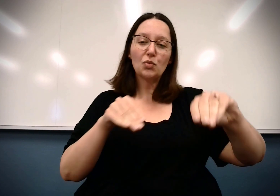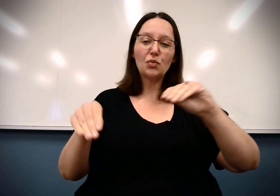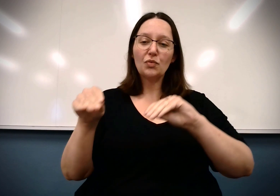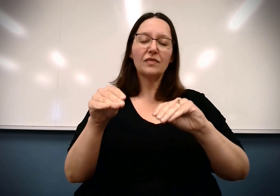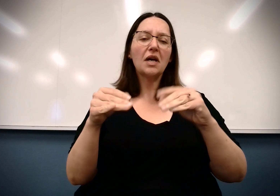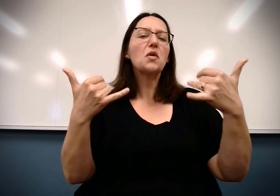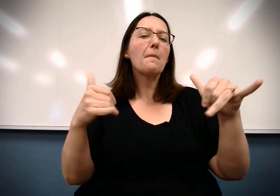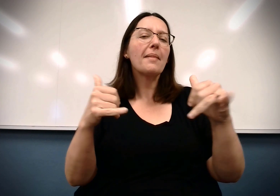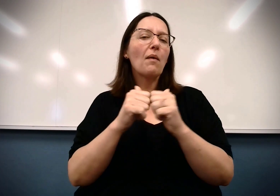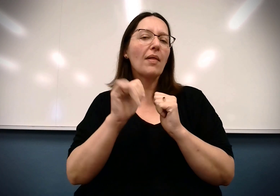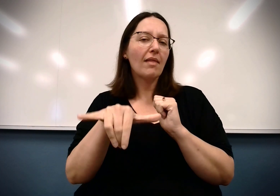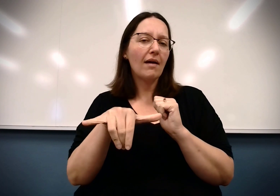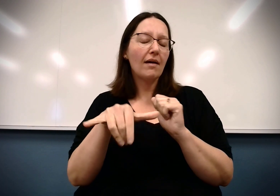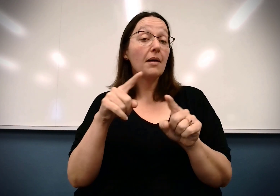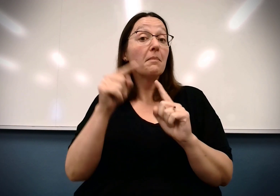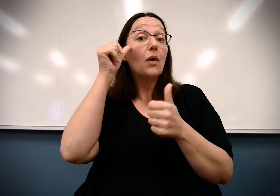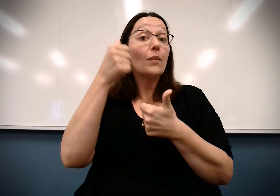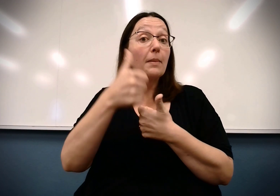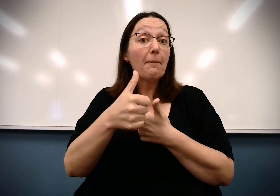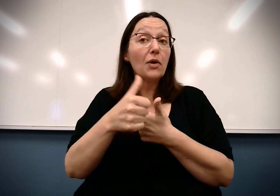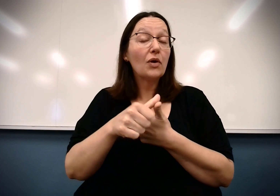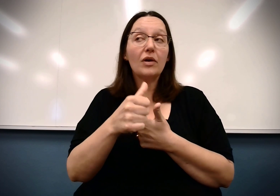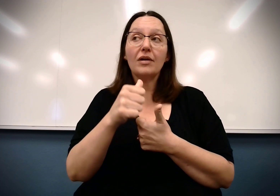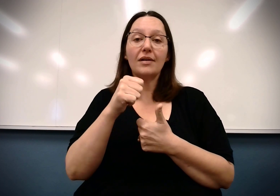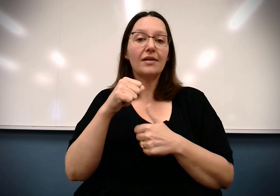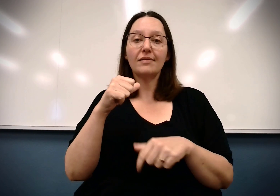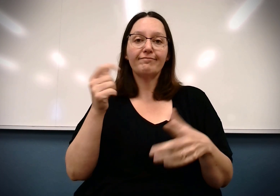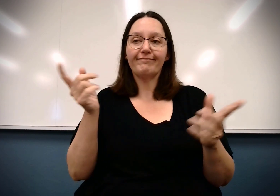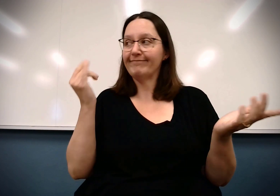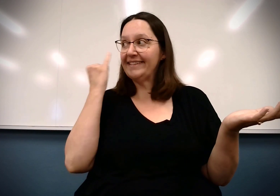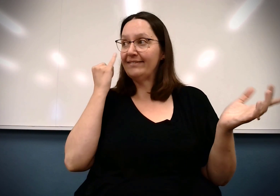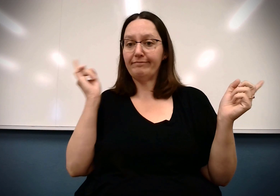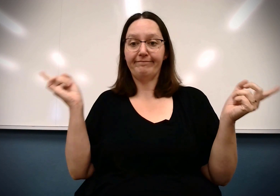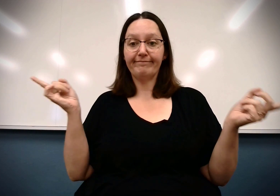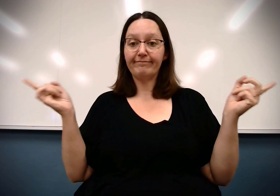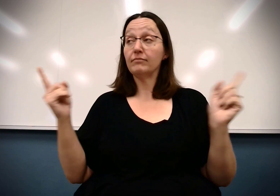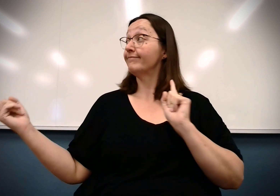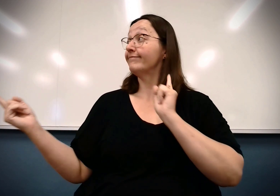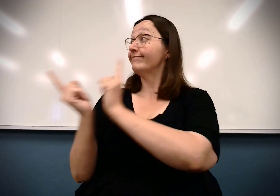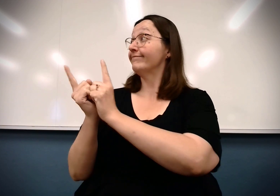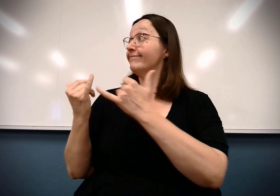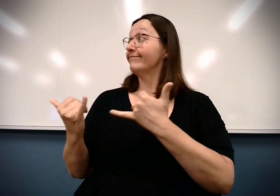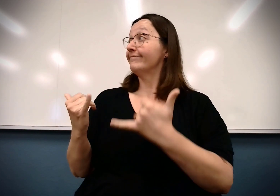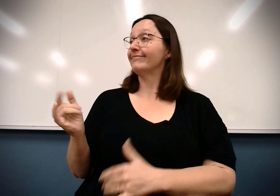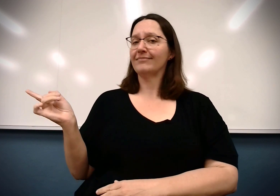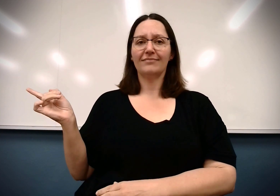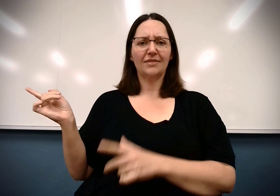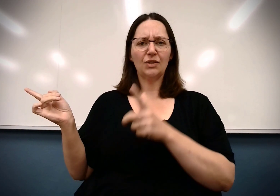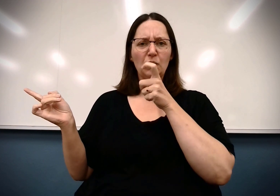They met. Move it and play with it. It's a lot of fun. Remember, really, the third person, I cannot just